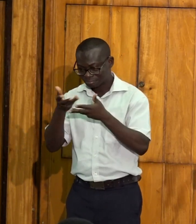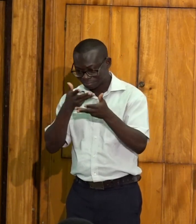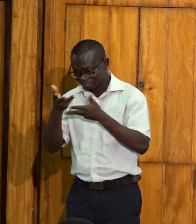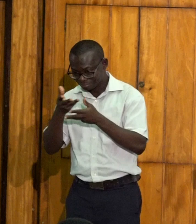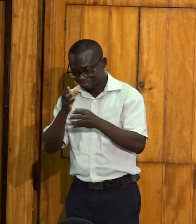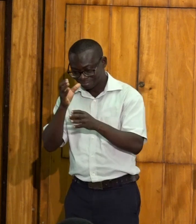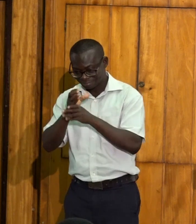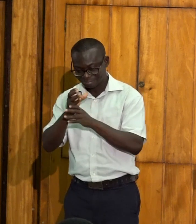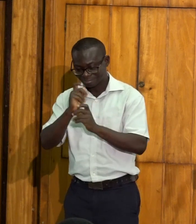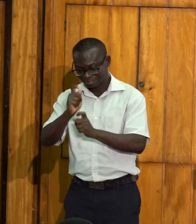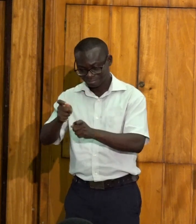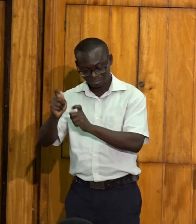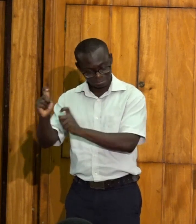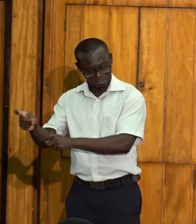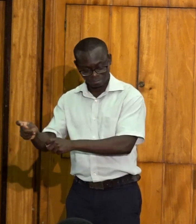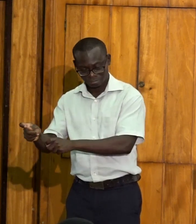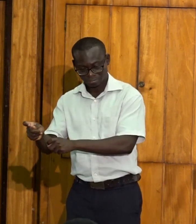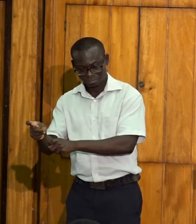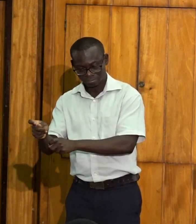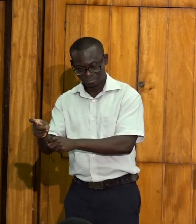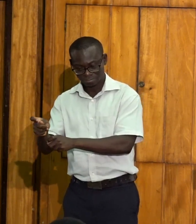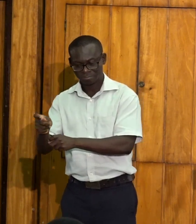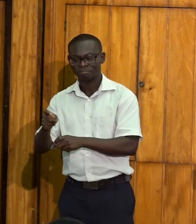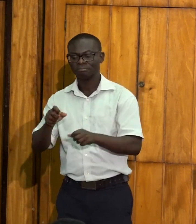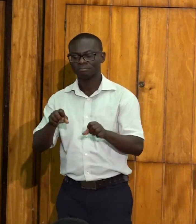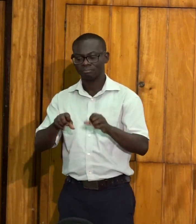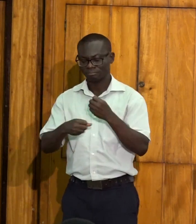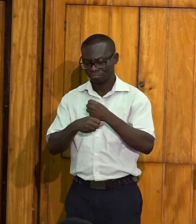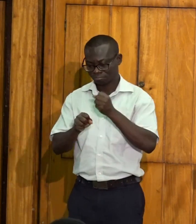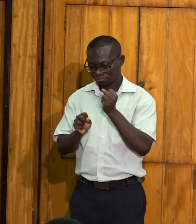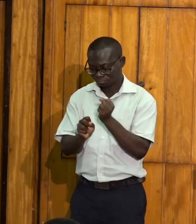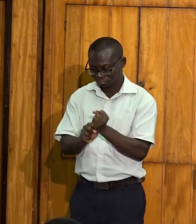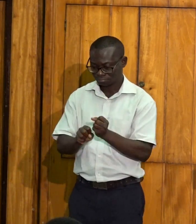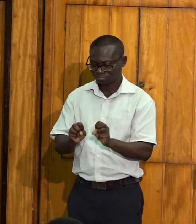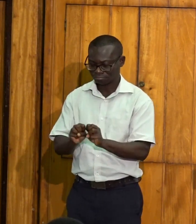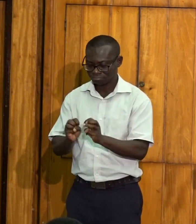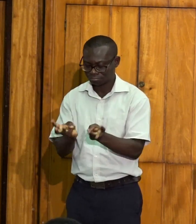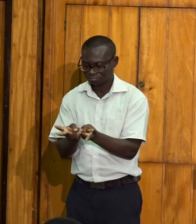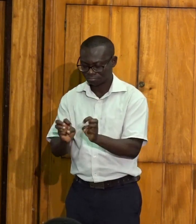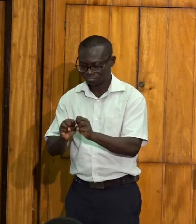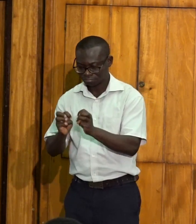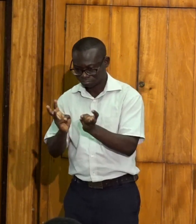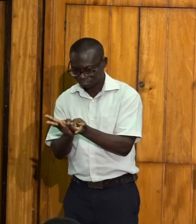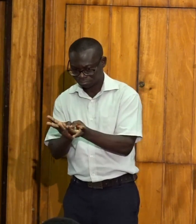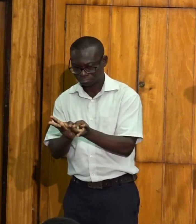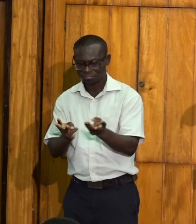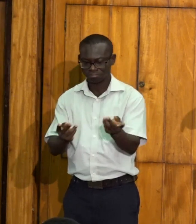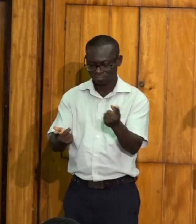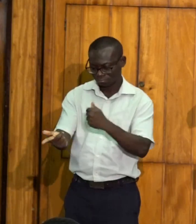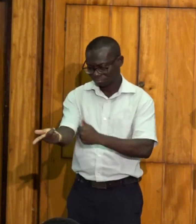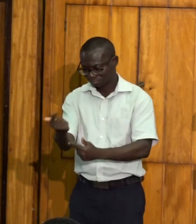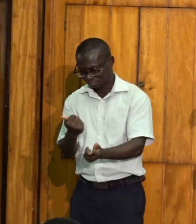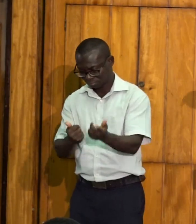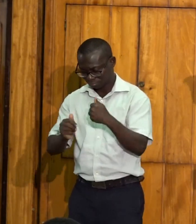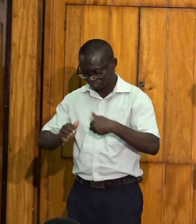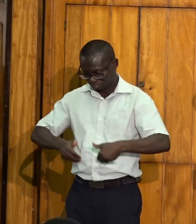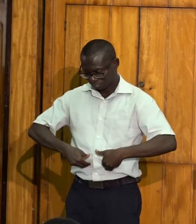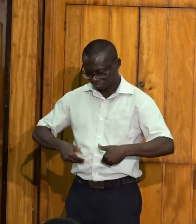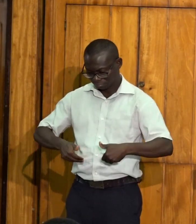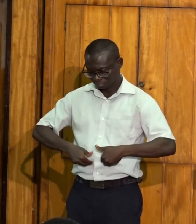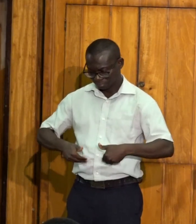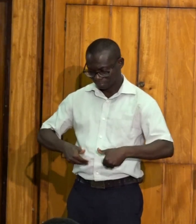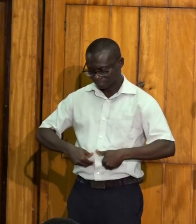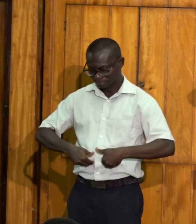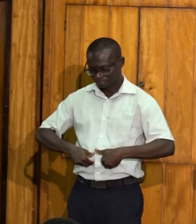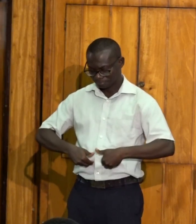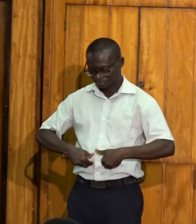caregivers, etc. Then the Eureka workshops. These are the co-creation workshops where we bring young people,